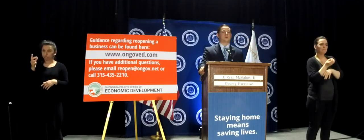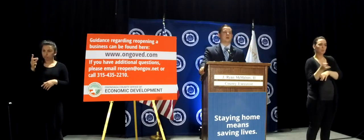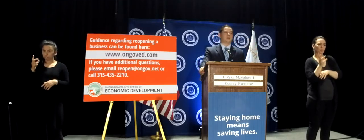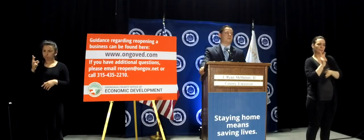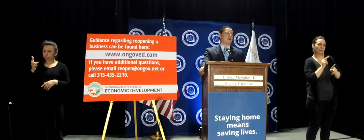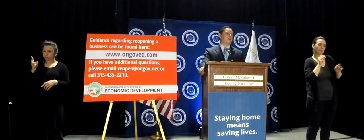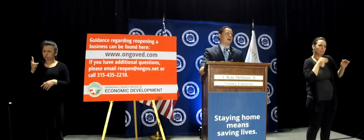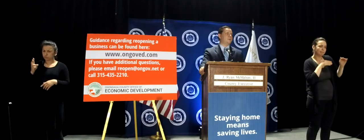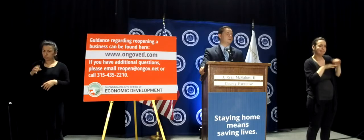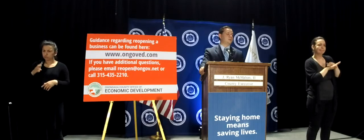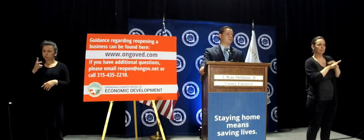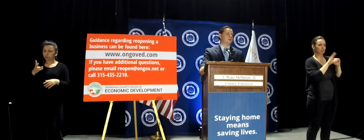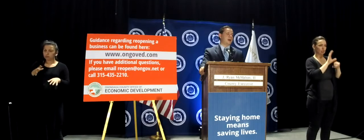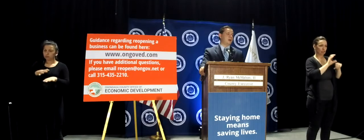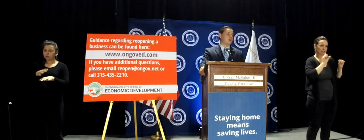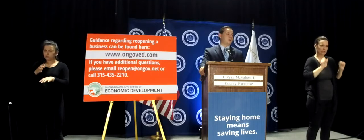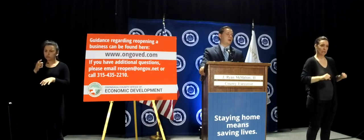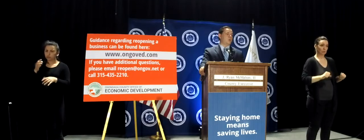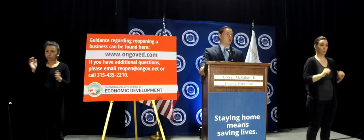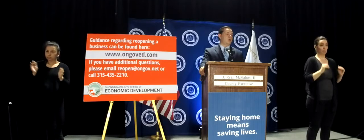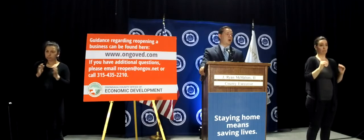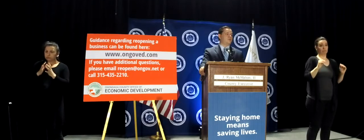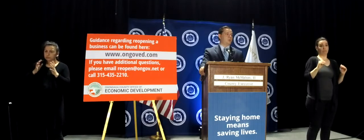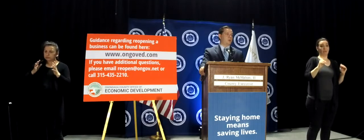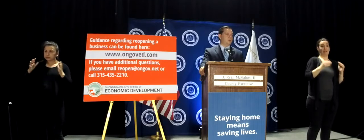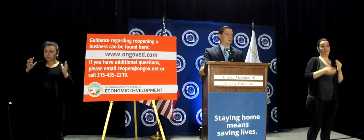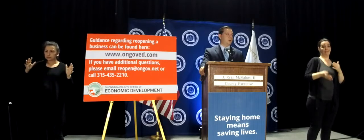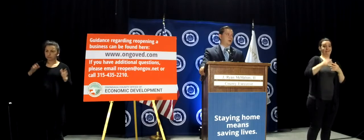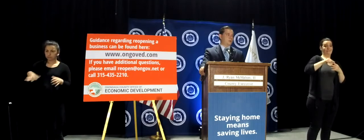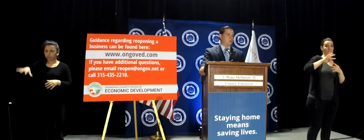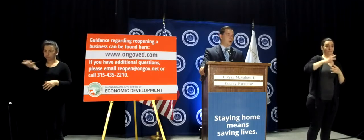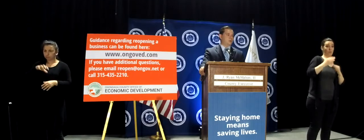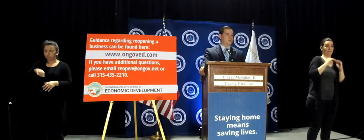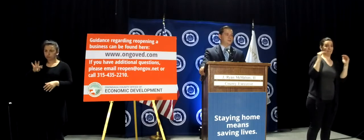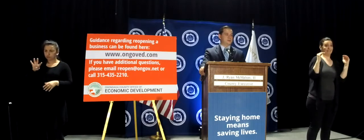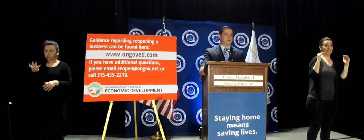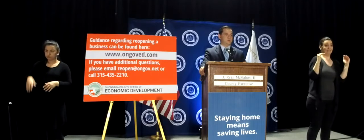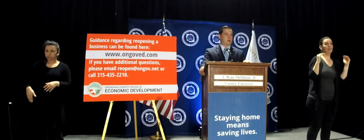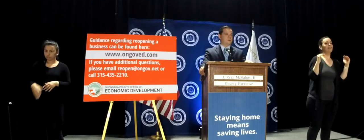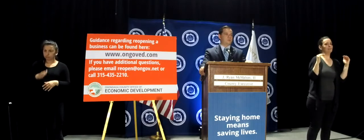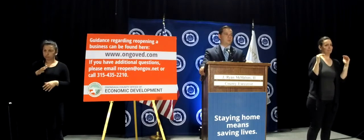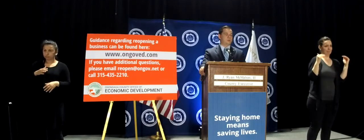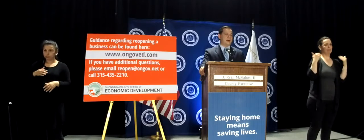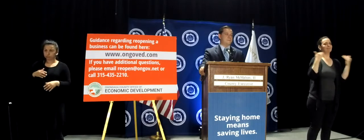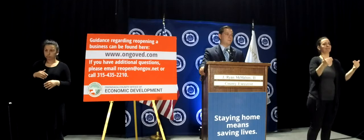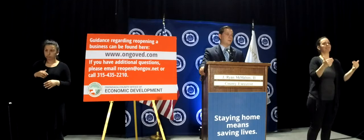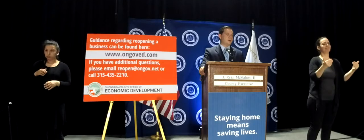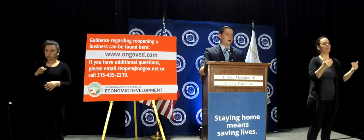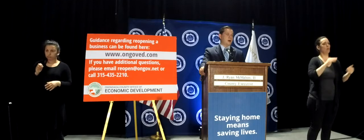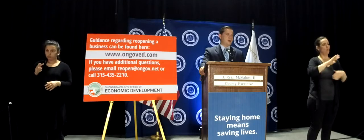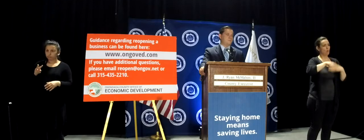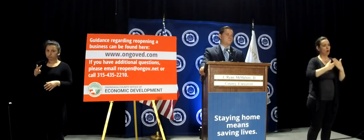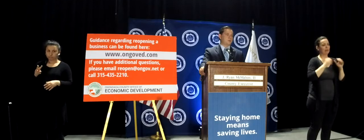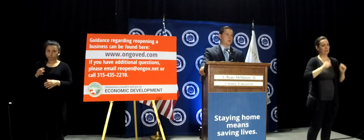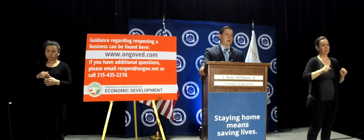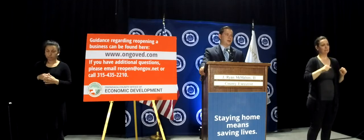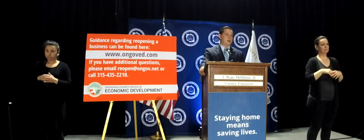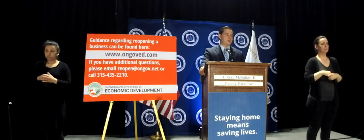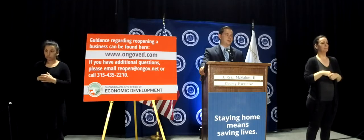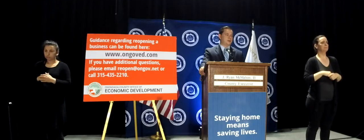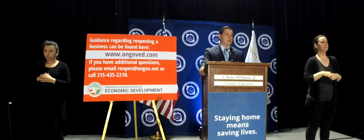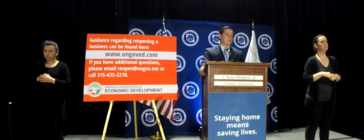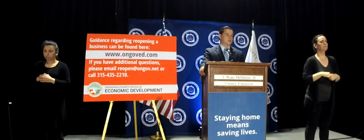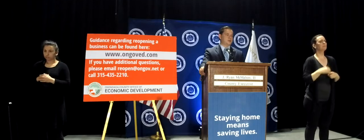blown. So we talked about that being something that we're comfortable with. We're on the ground, we see this, we're comfortable with that. And